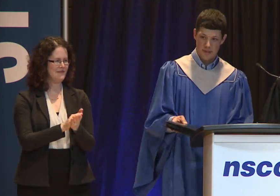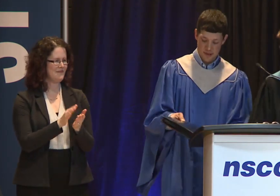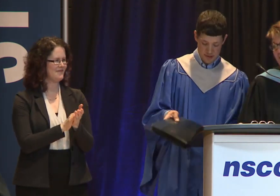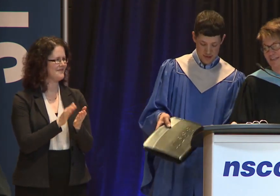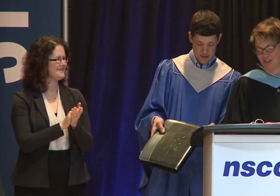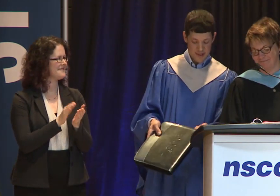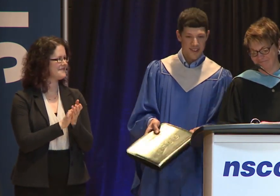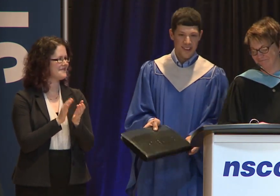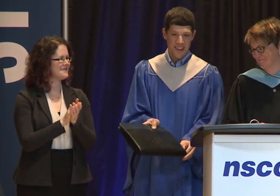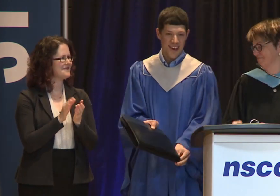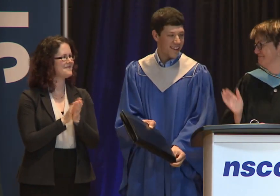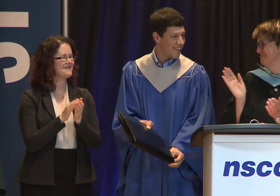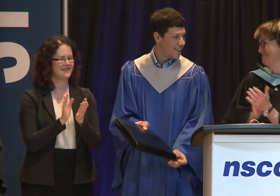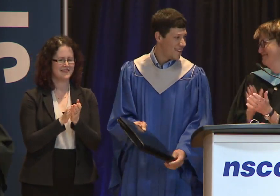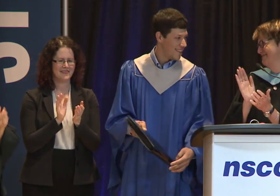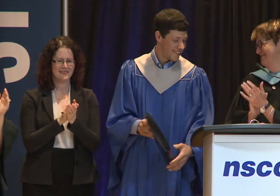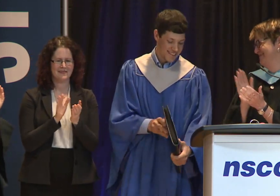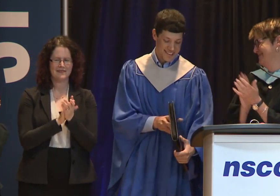Standing ovation.